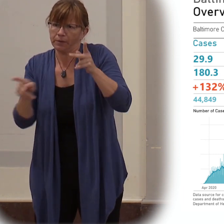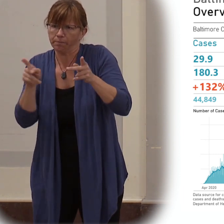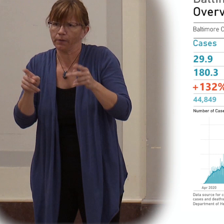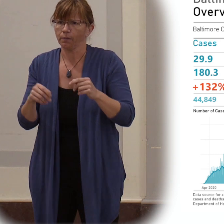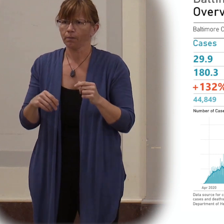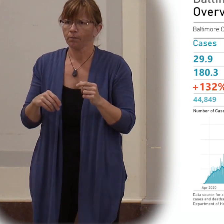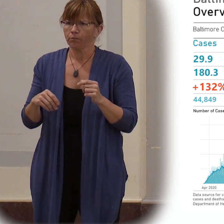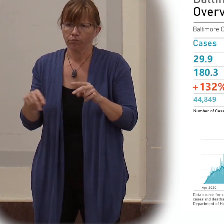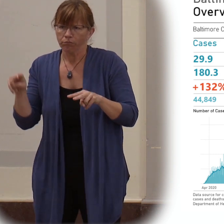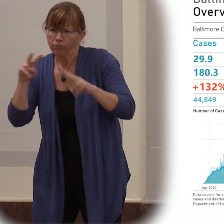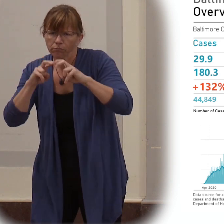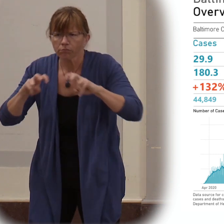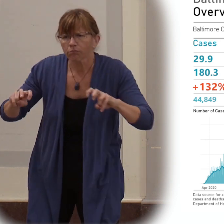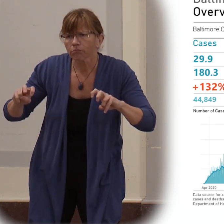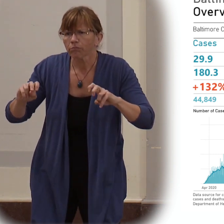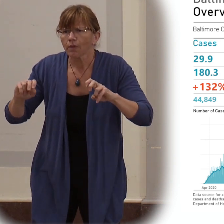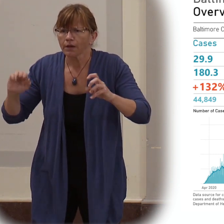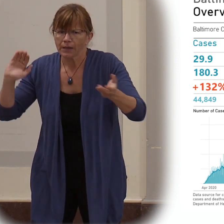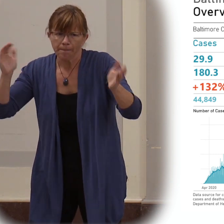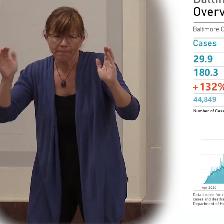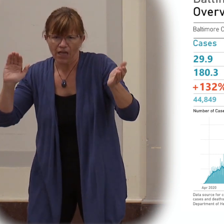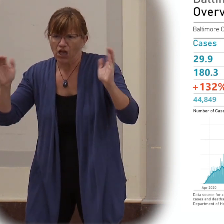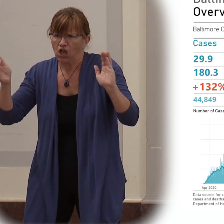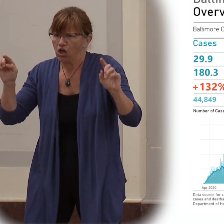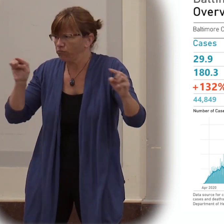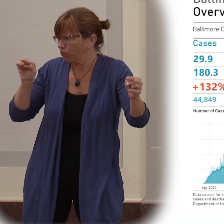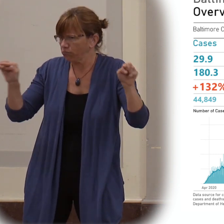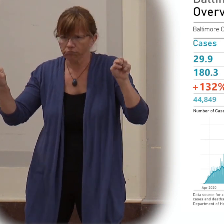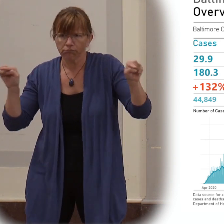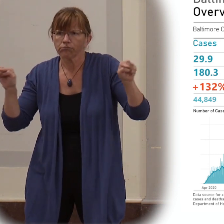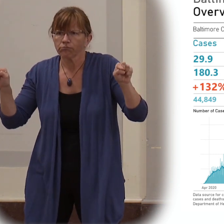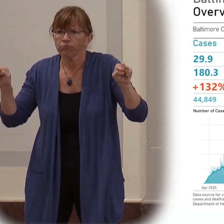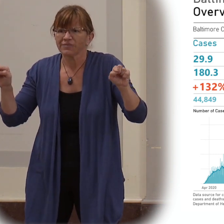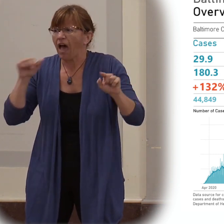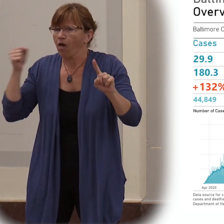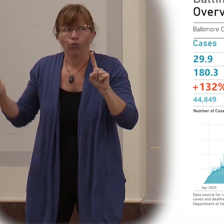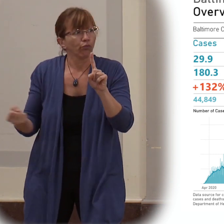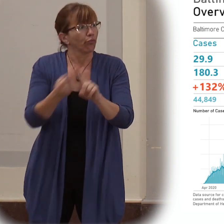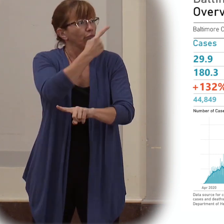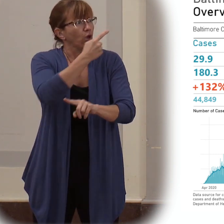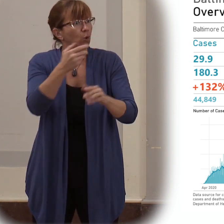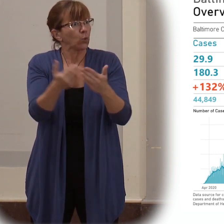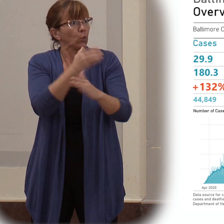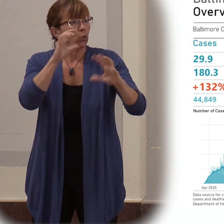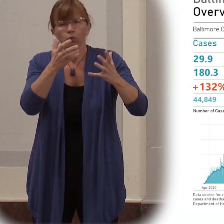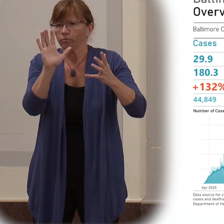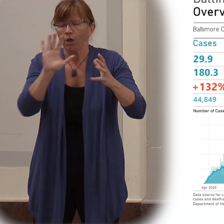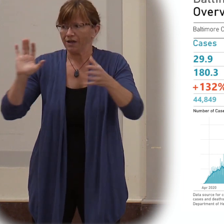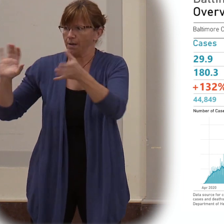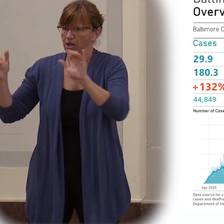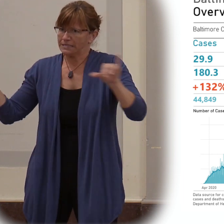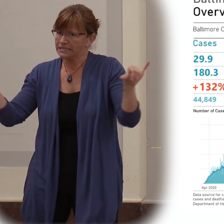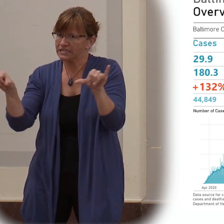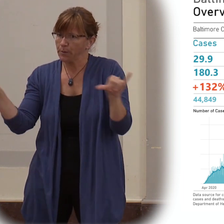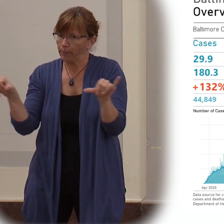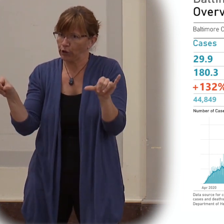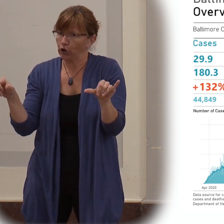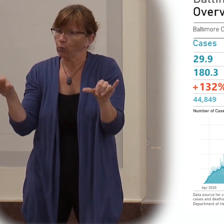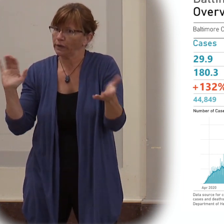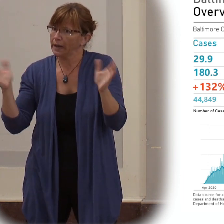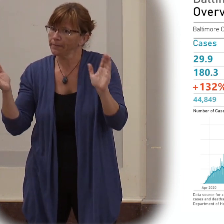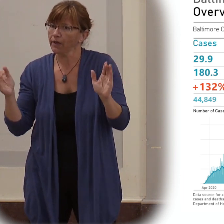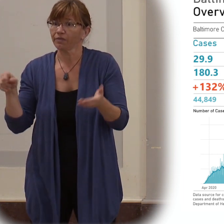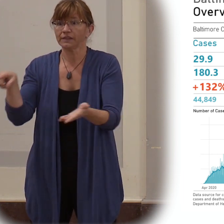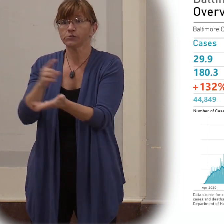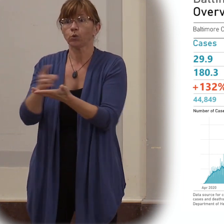make apples-to-apples comparisons. This week, Baltimore City is averaging about 29 cases per 100,000